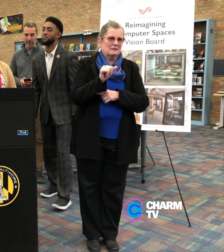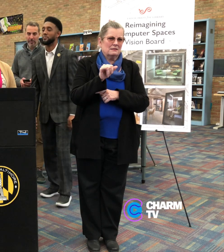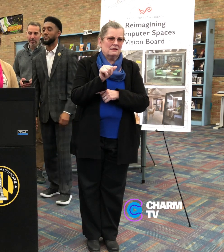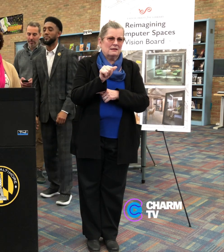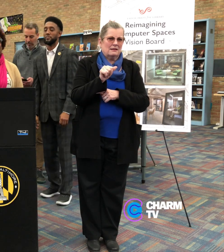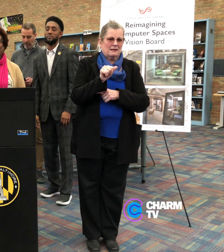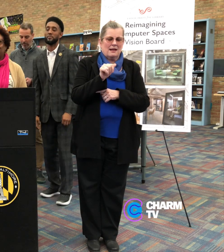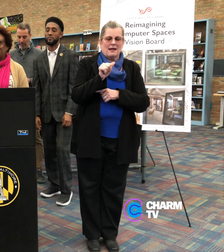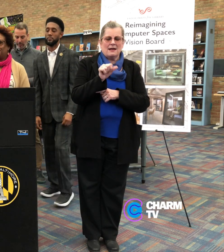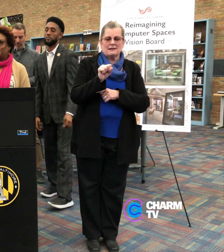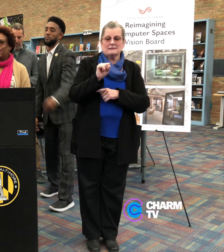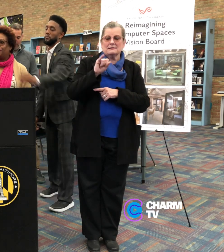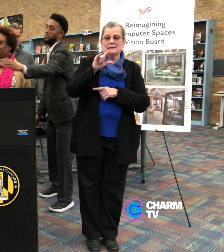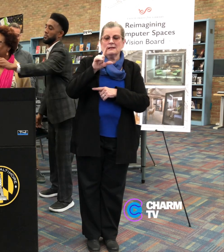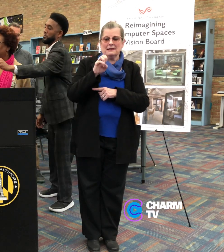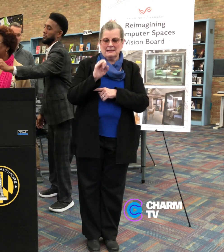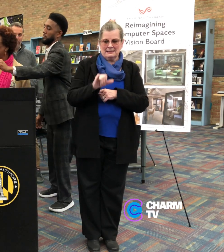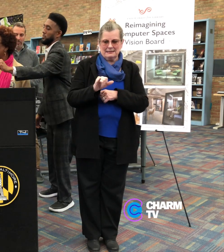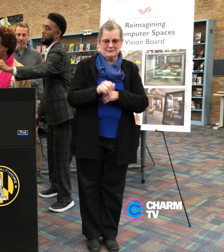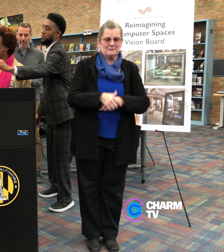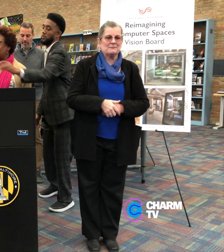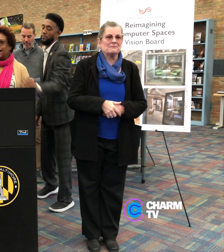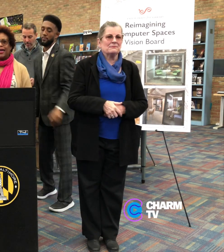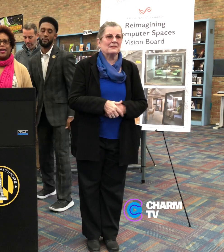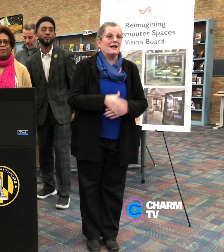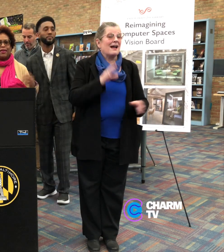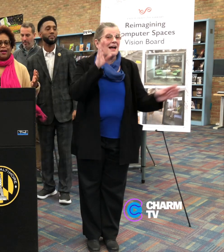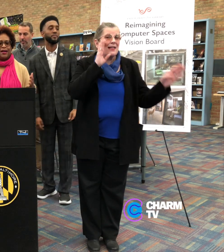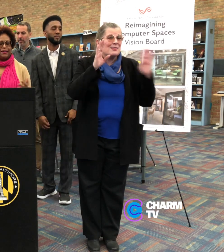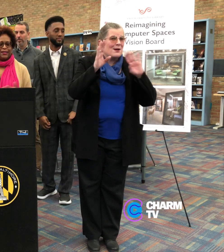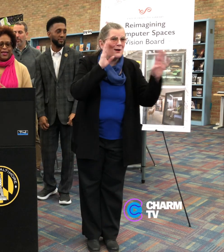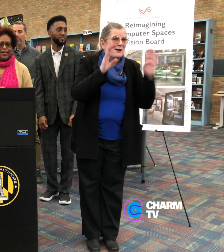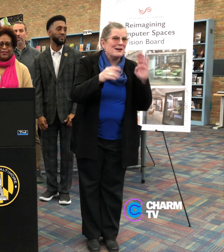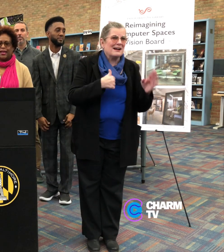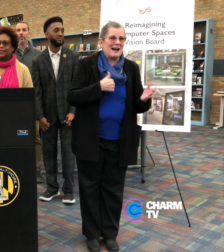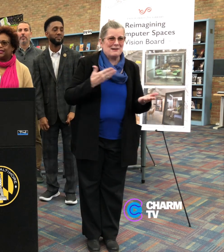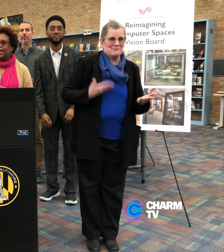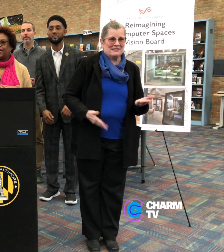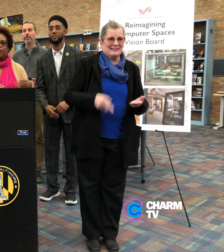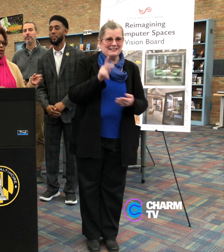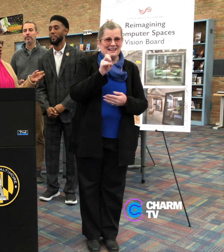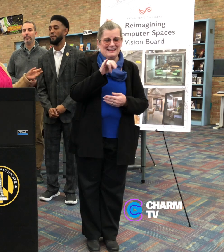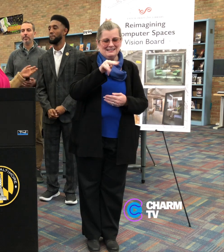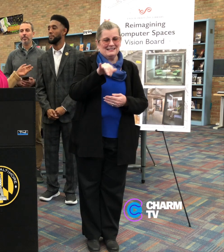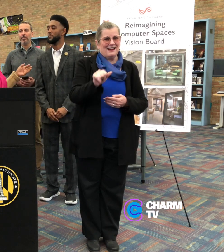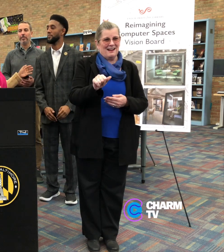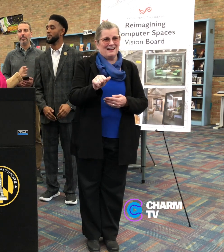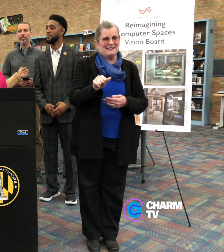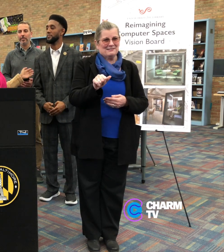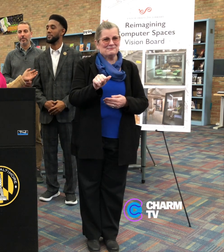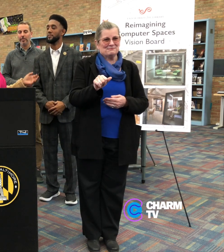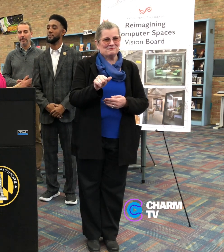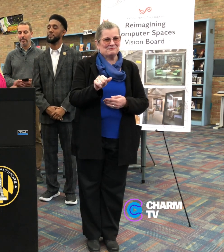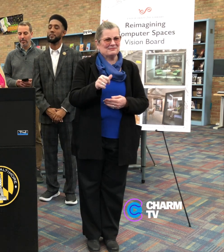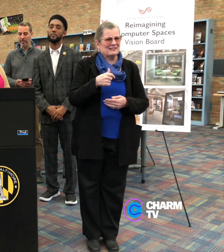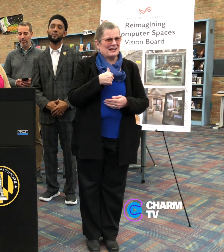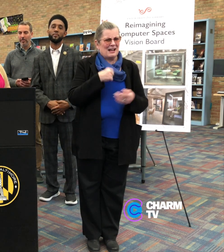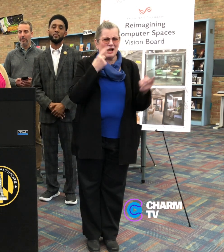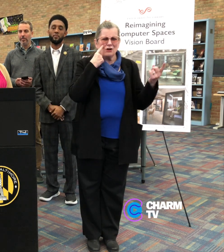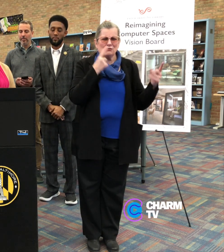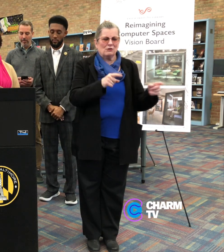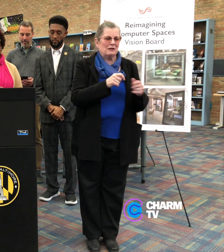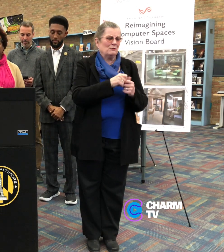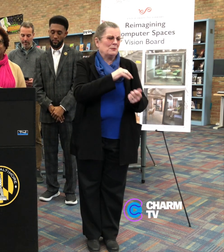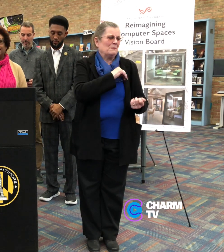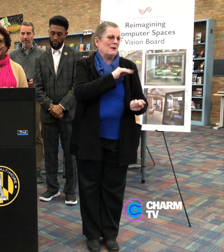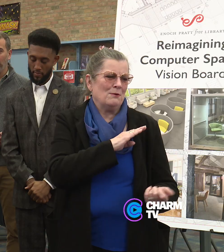Well, hello, and thank you, everyone. I am Kenya Osley. I just got to say, I want to echo everything that our mayor